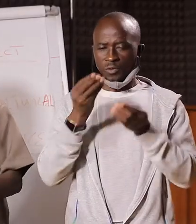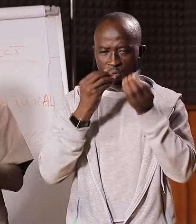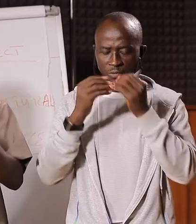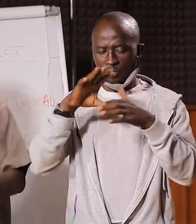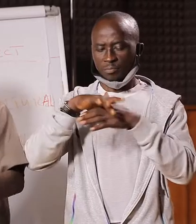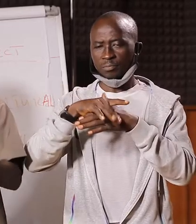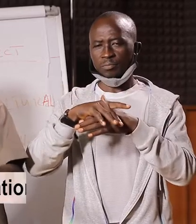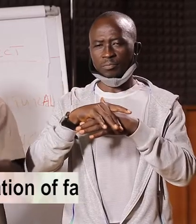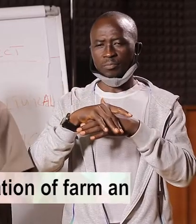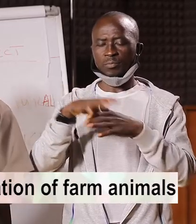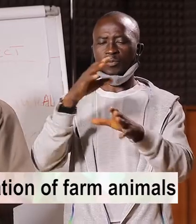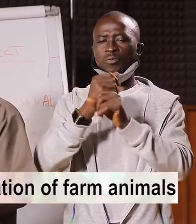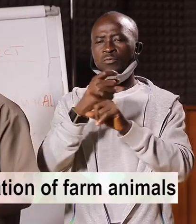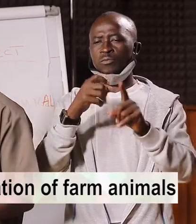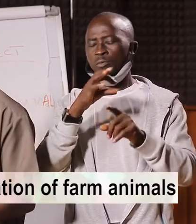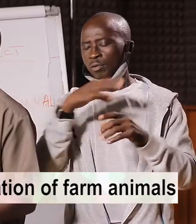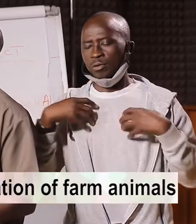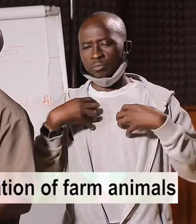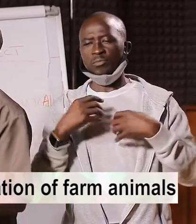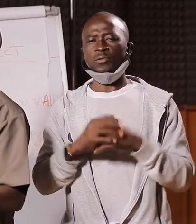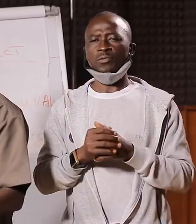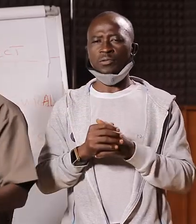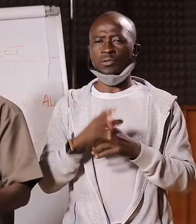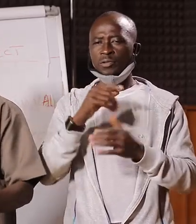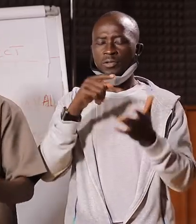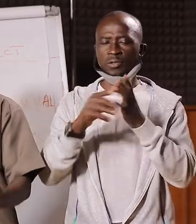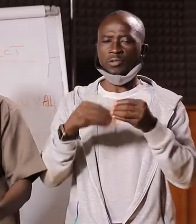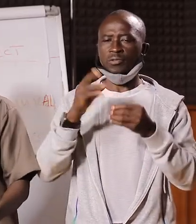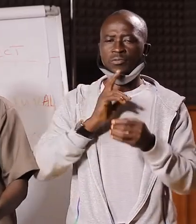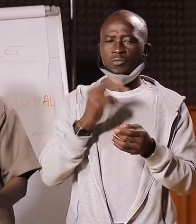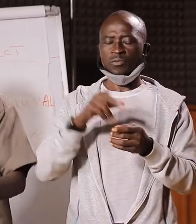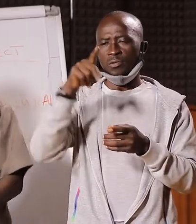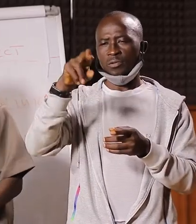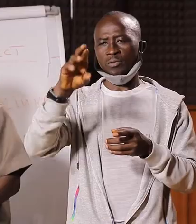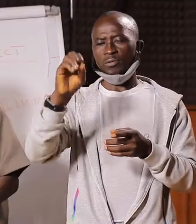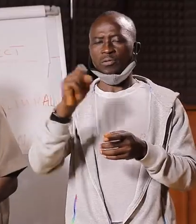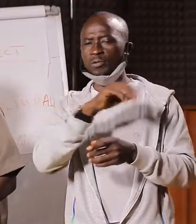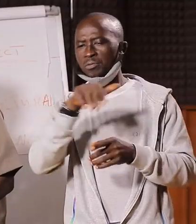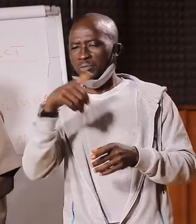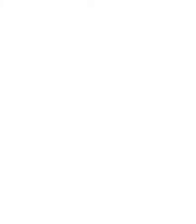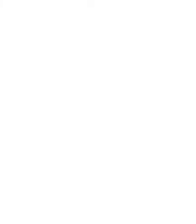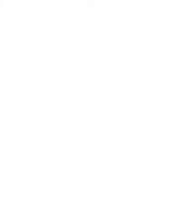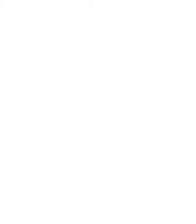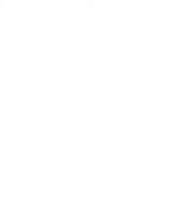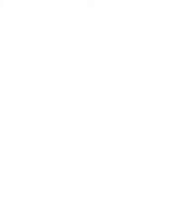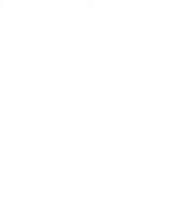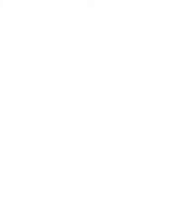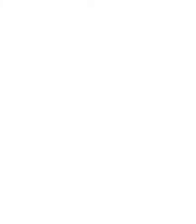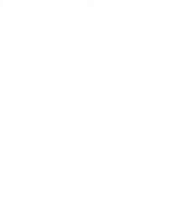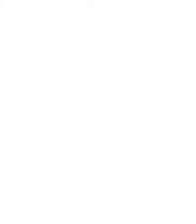meat obtained from animals. And this gives us protein and other nutrients.